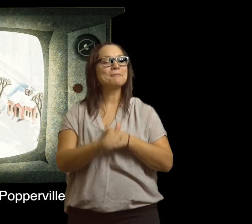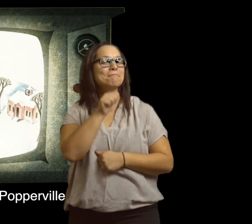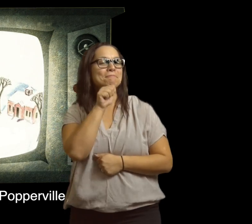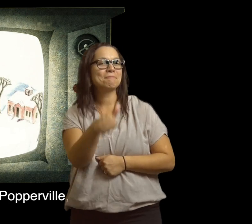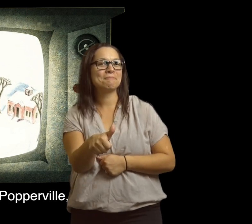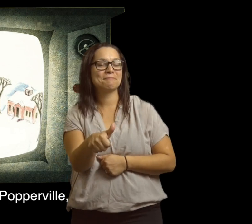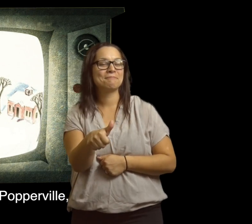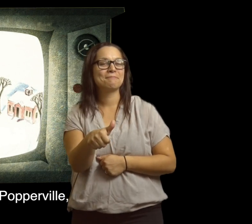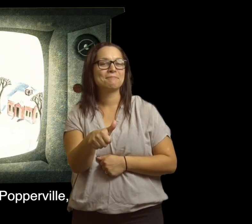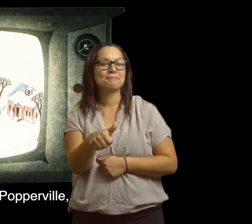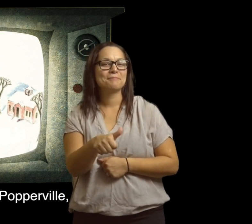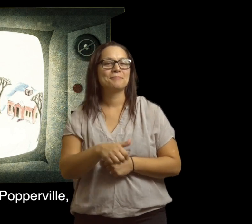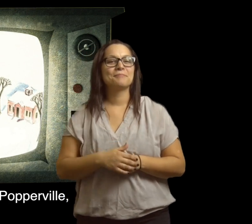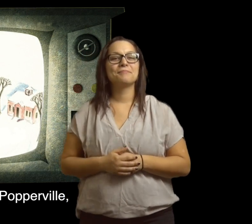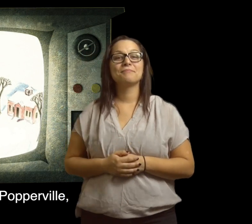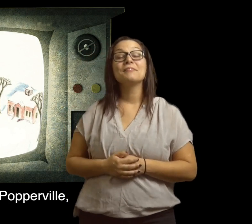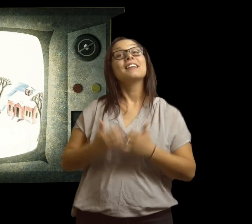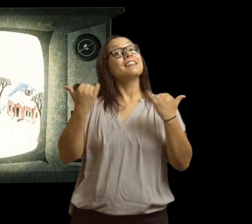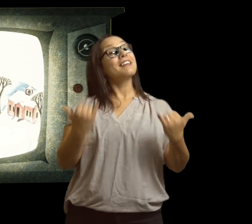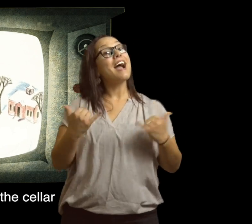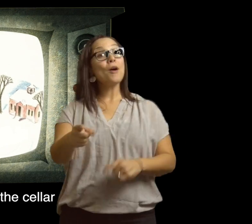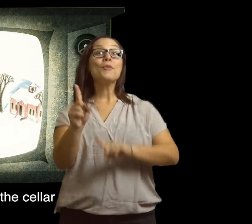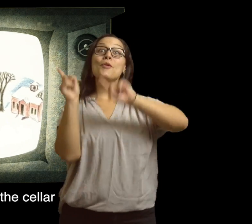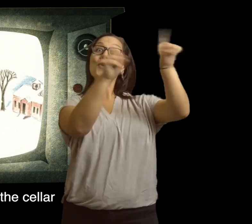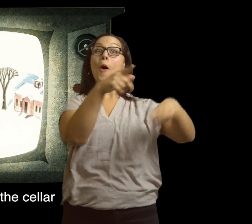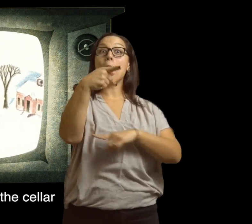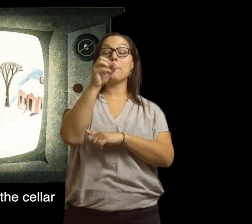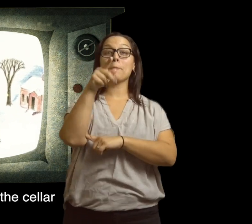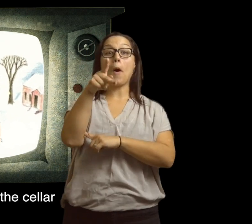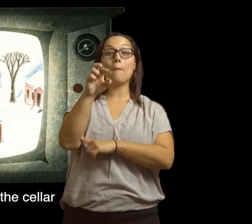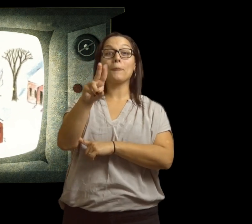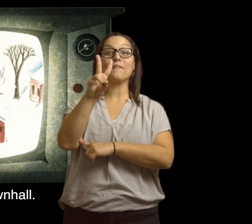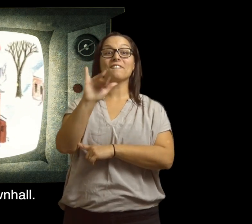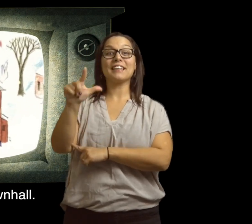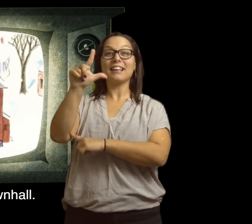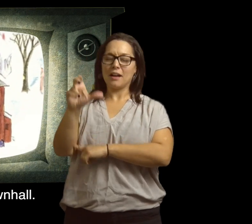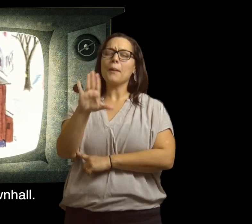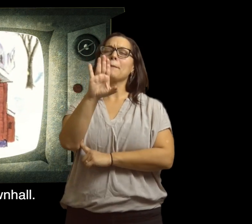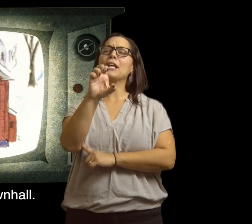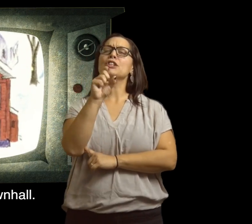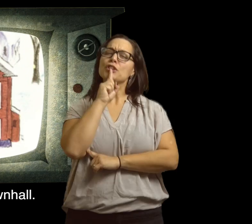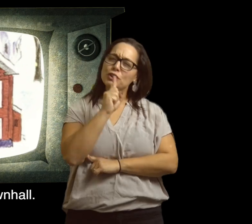Now, when you go to Popperville, be sure to go down in the cellar of the new town hall.